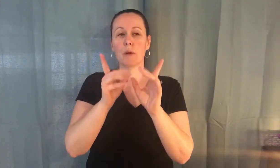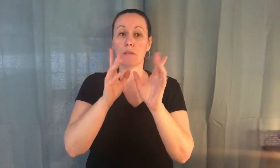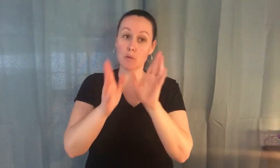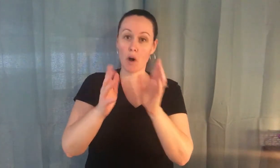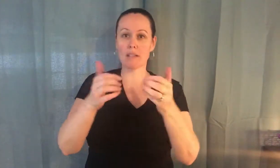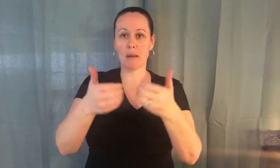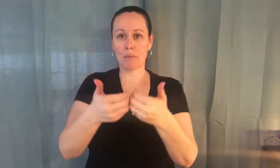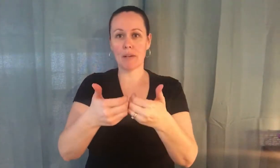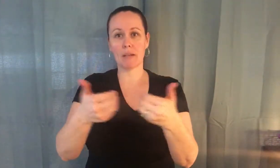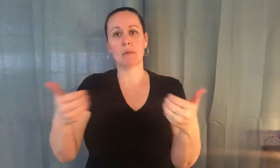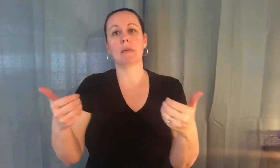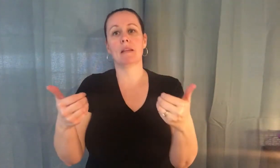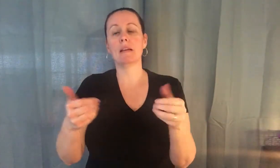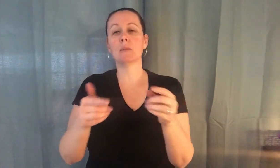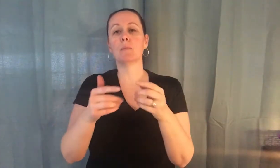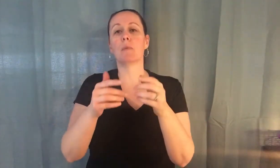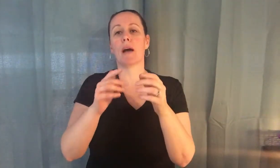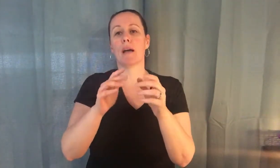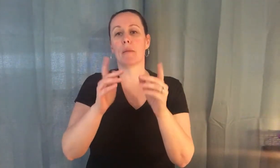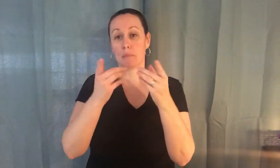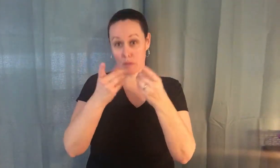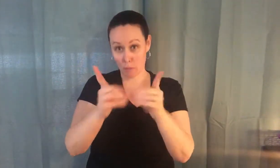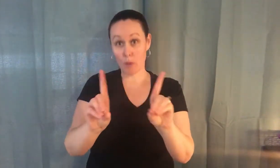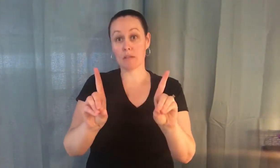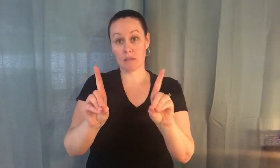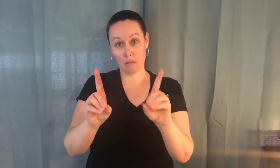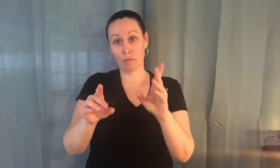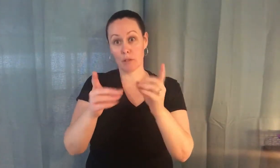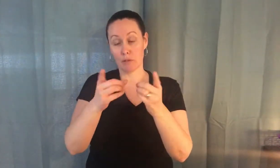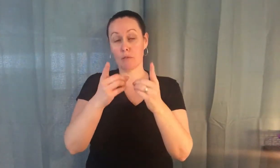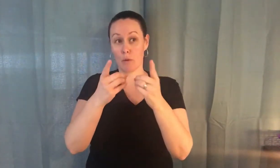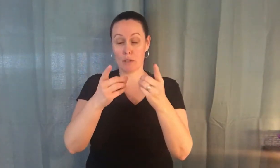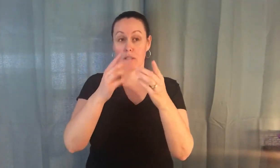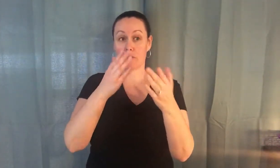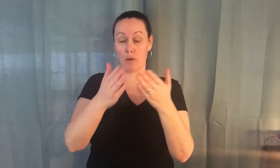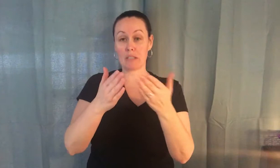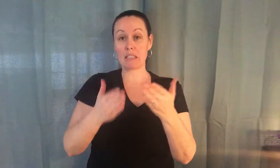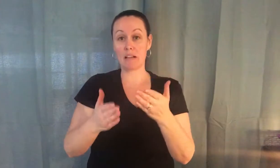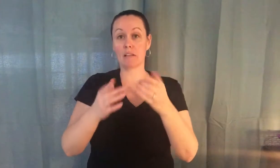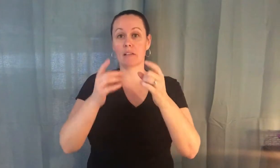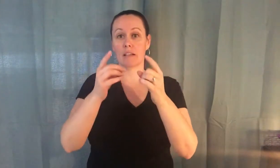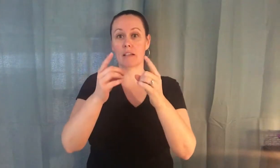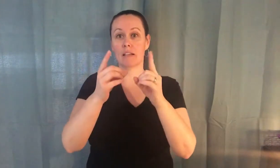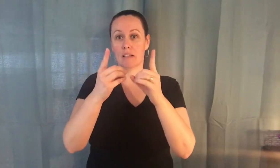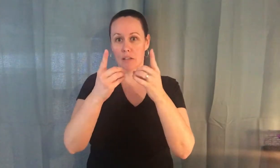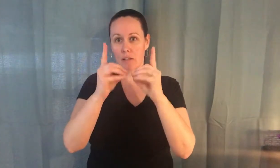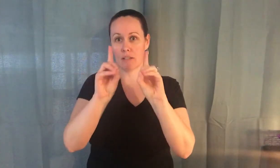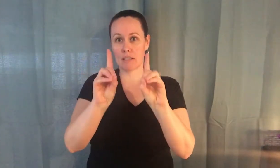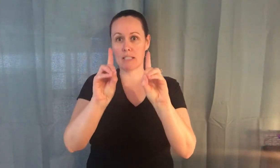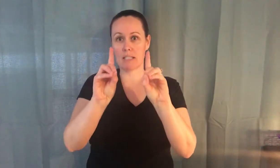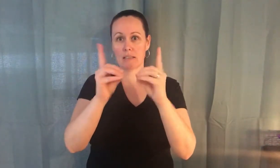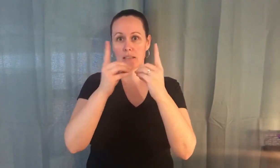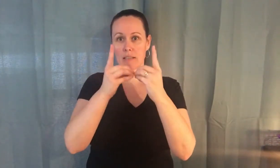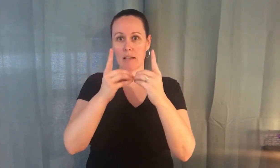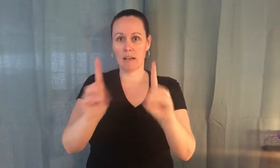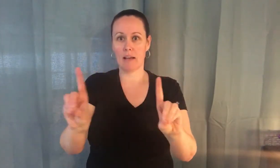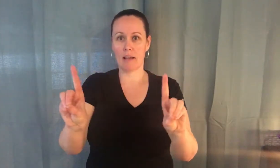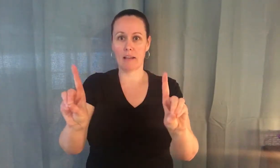If you are separating, it would be this. Divorce is a real divorce as far as legally, it's the D's, like